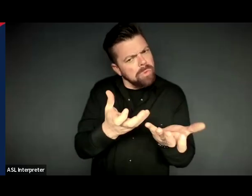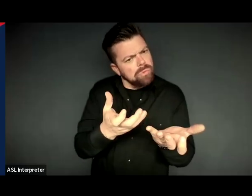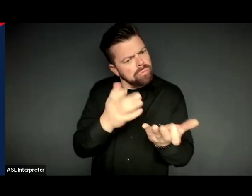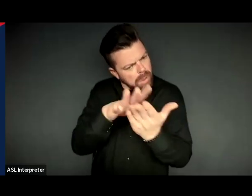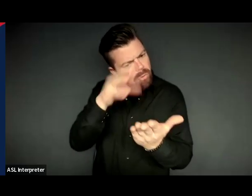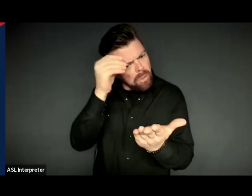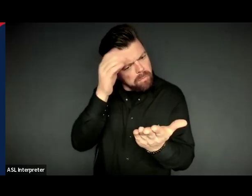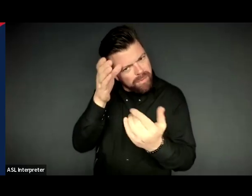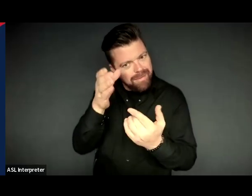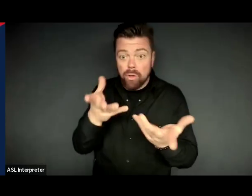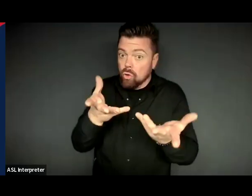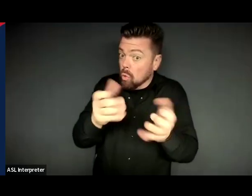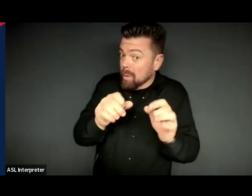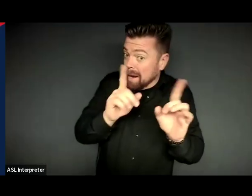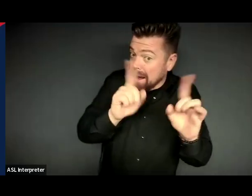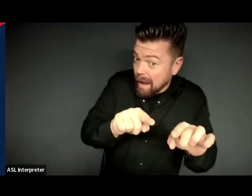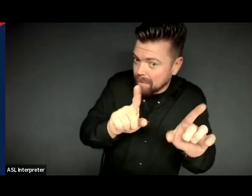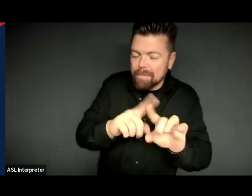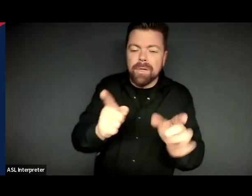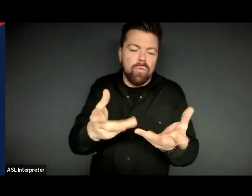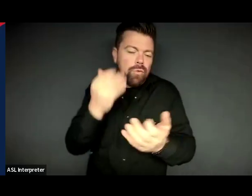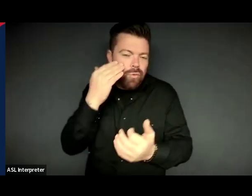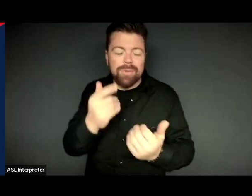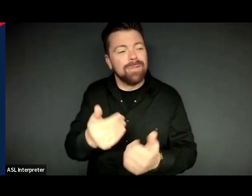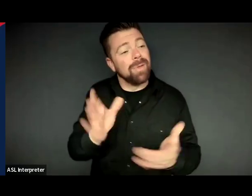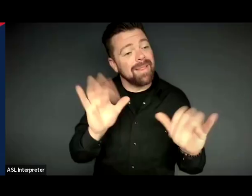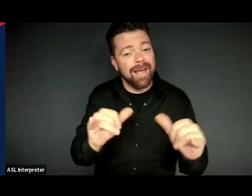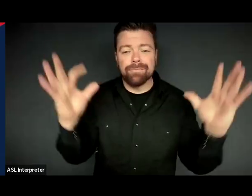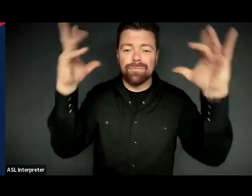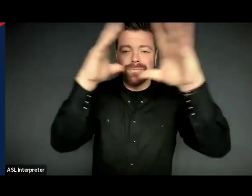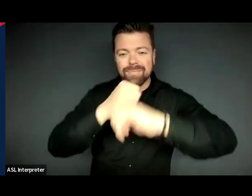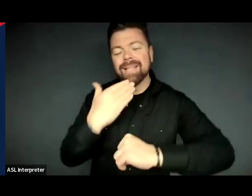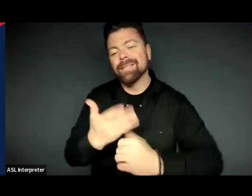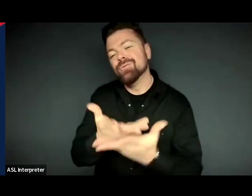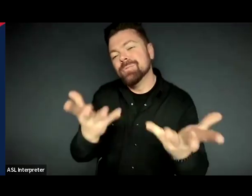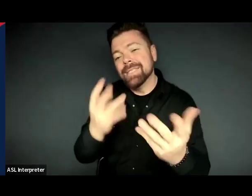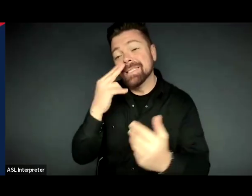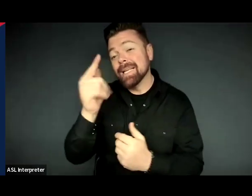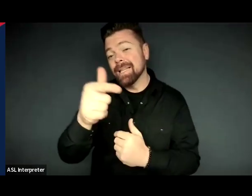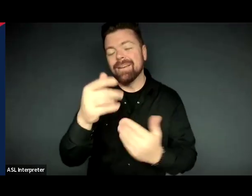you know. So with that, I'll say thank you very much, and I'll see you at the end of December.